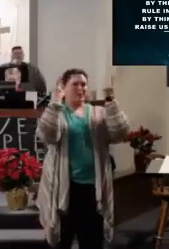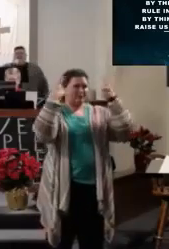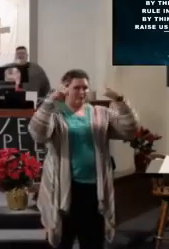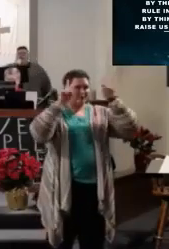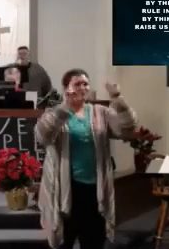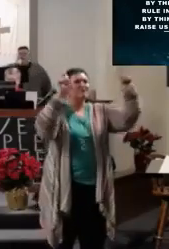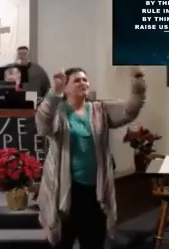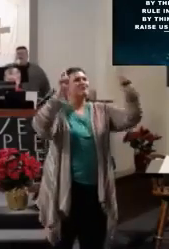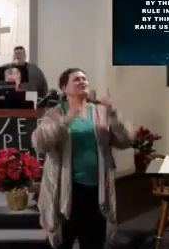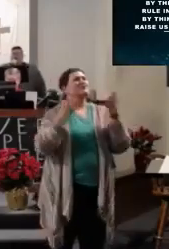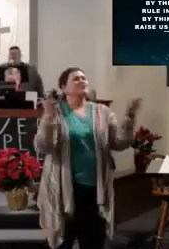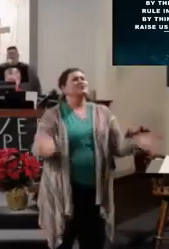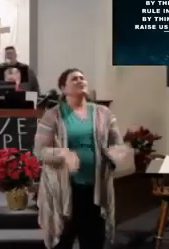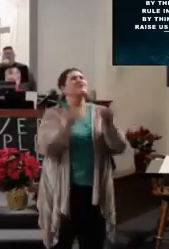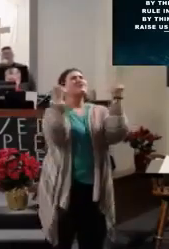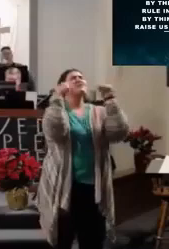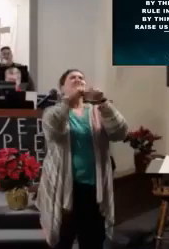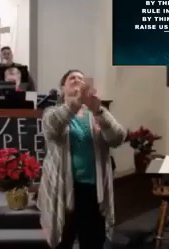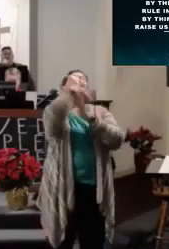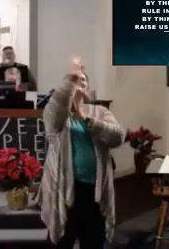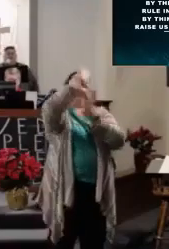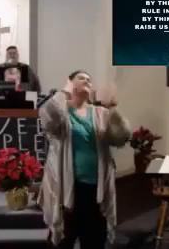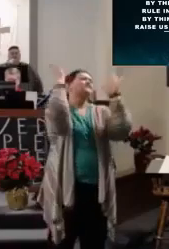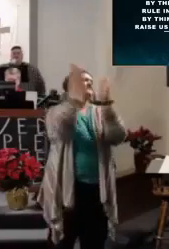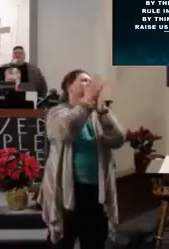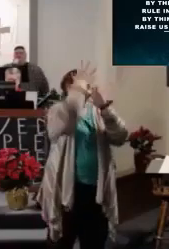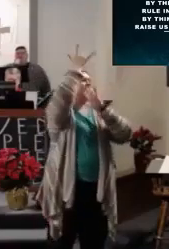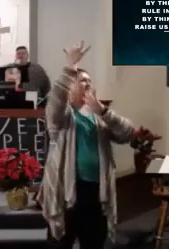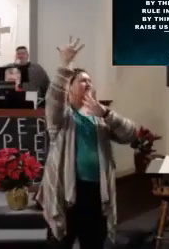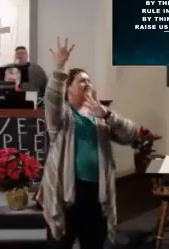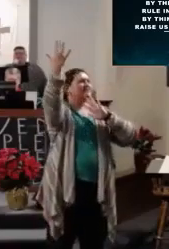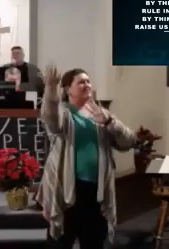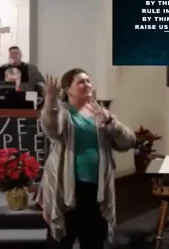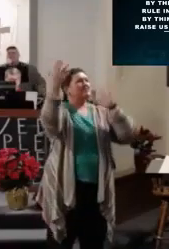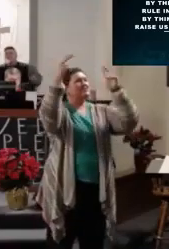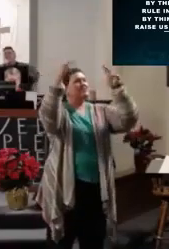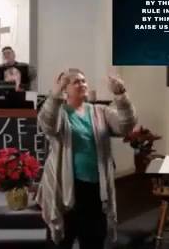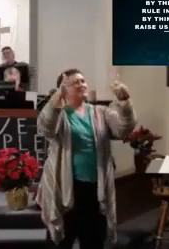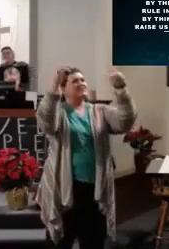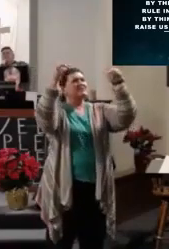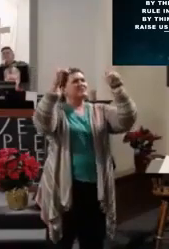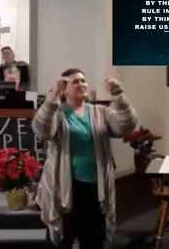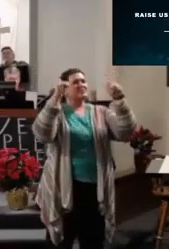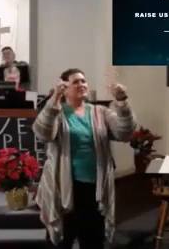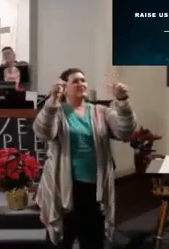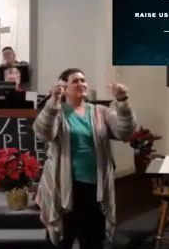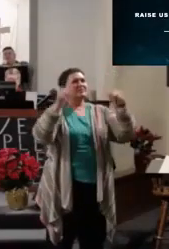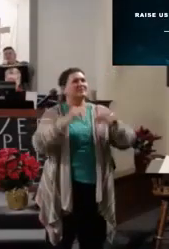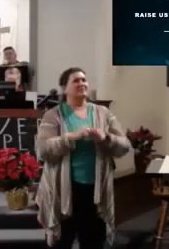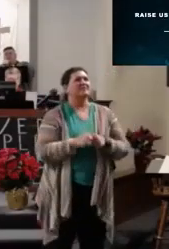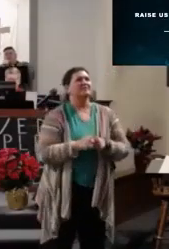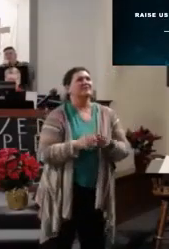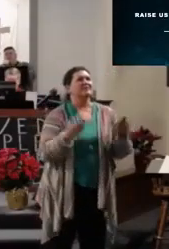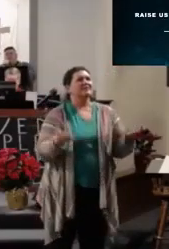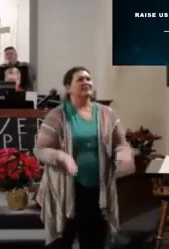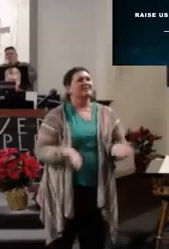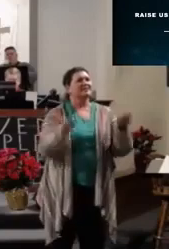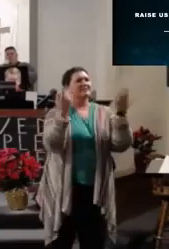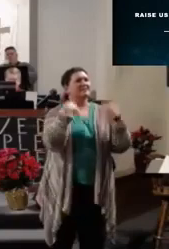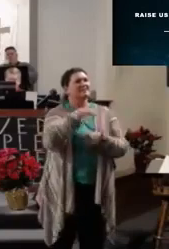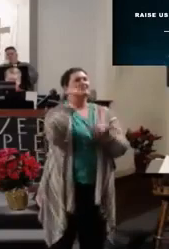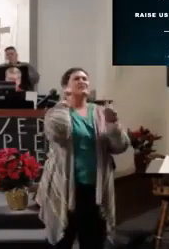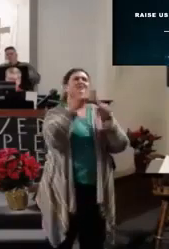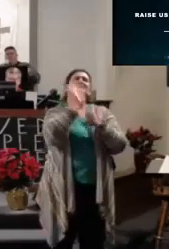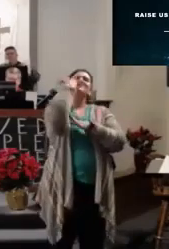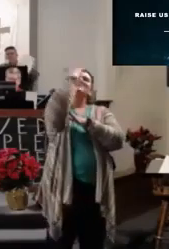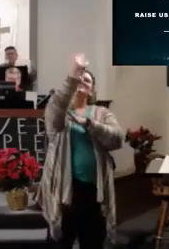all-sufficient merit, raise us to thy glorious throne. Raise us